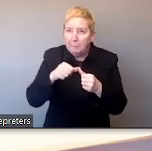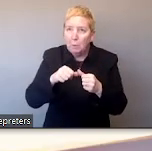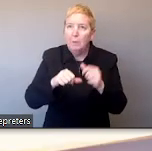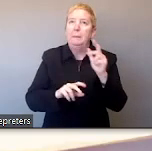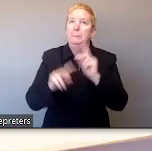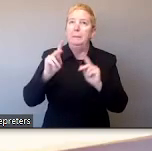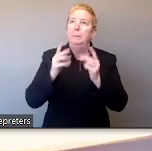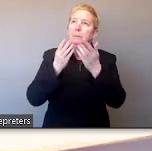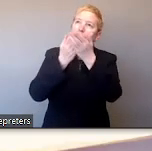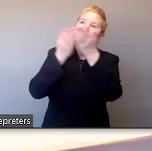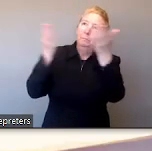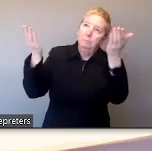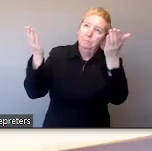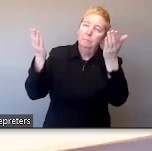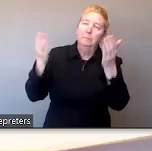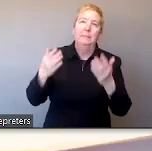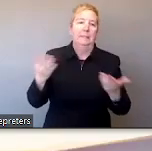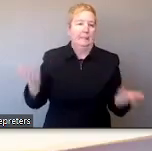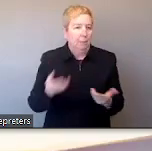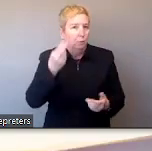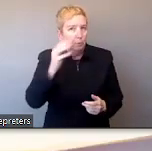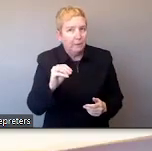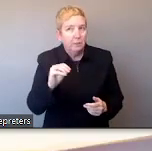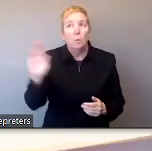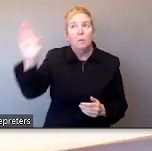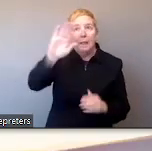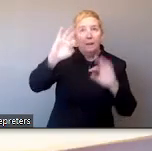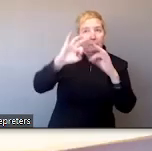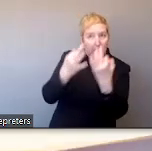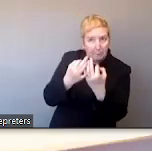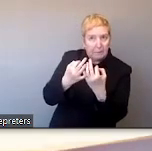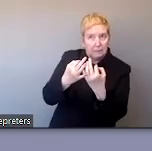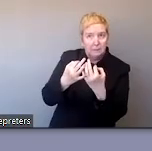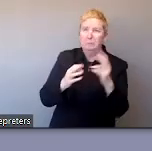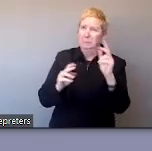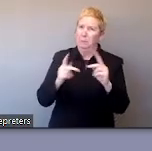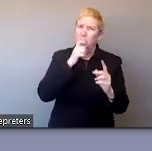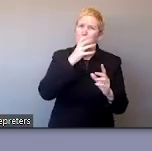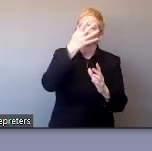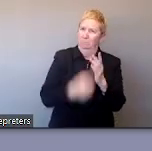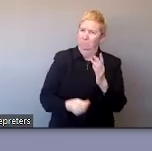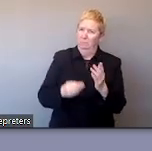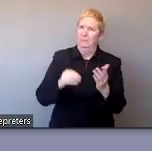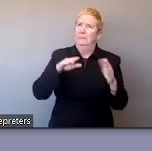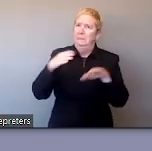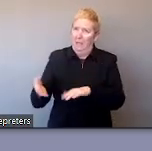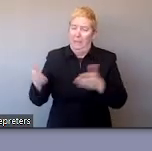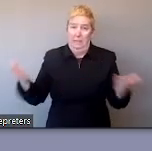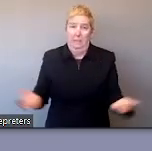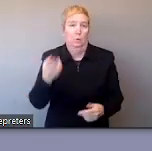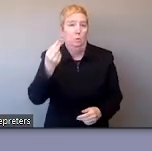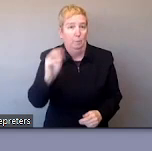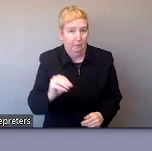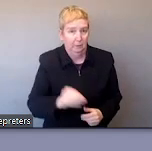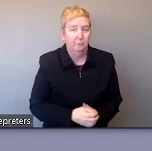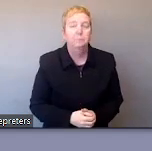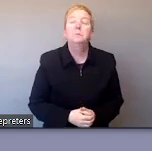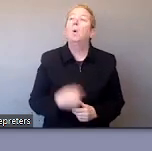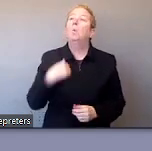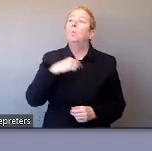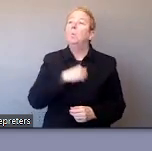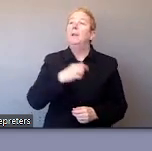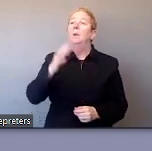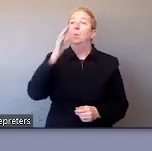Mexico and their families who lost their lives. Brianna, can we go to the next slide? We're going to take 70 seconds